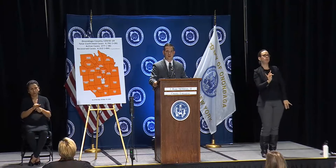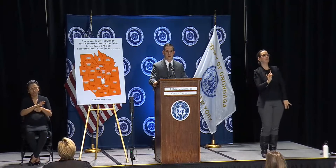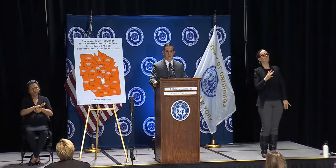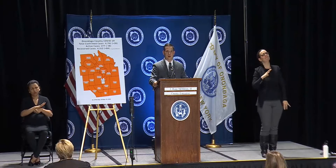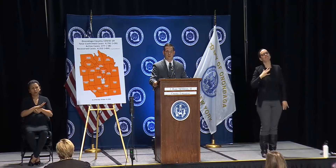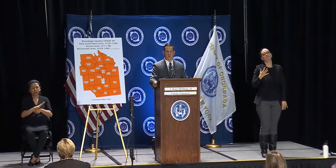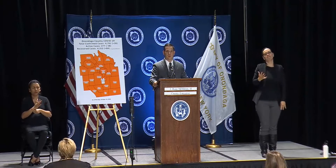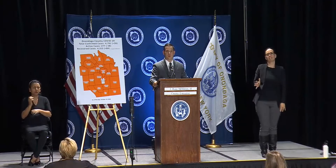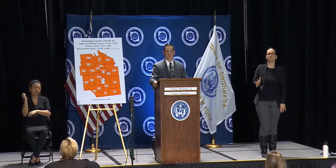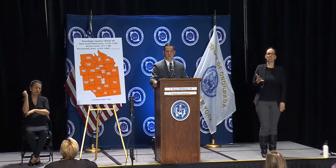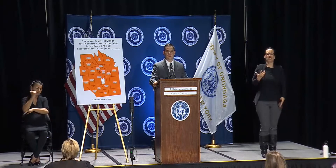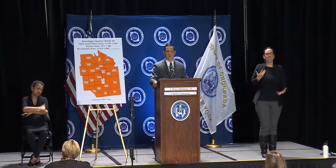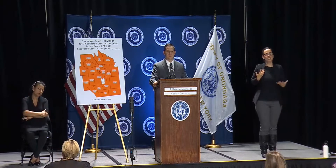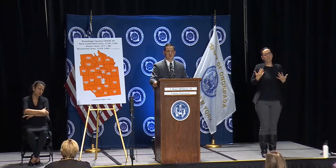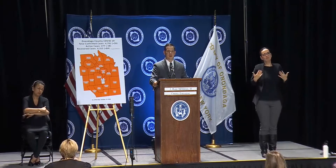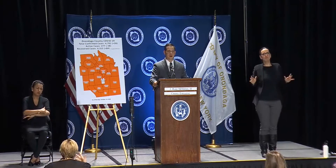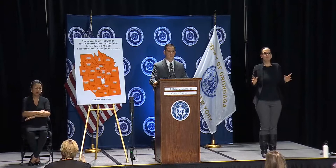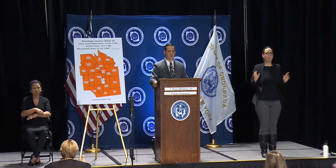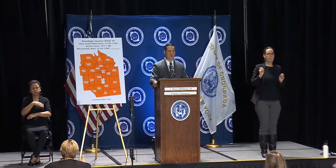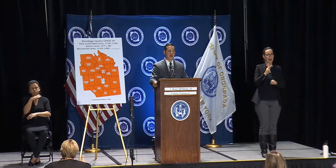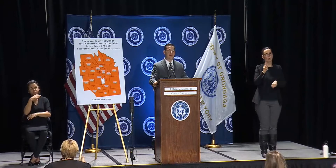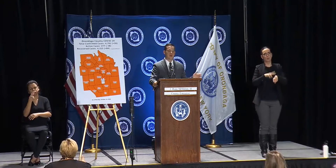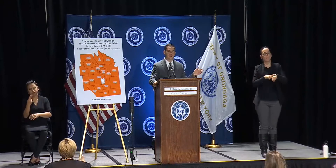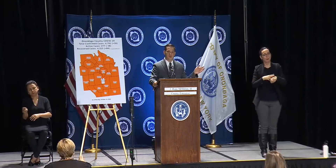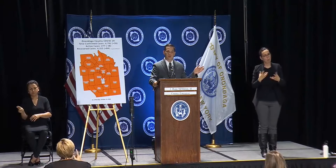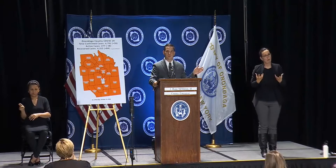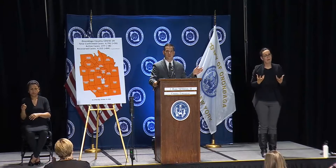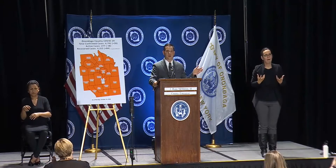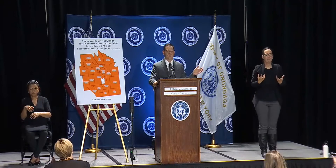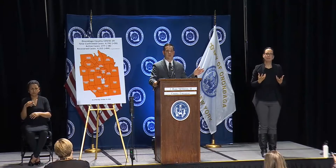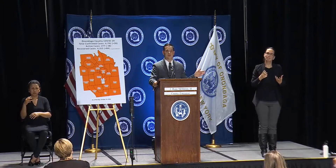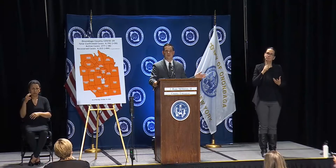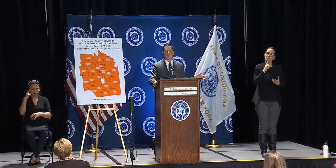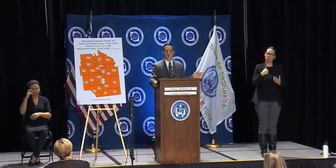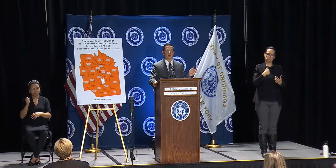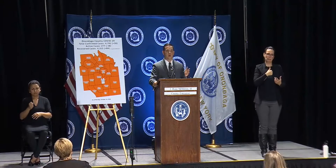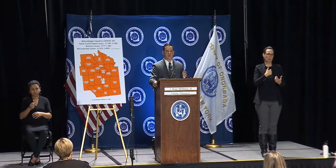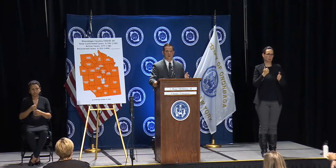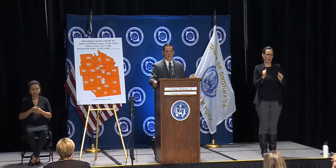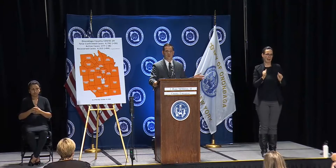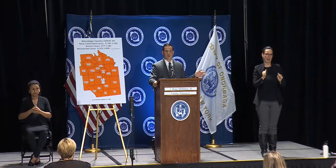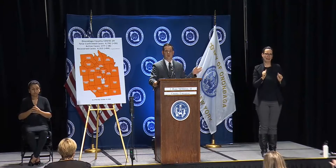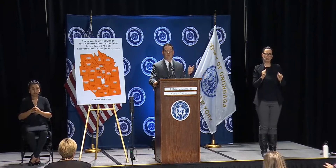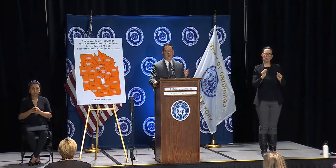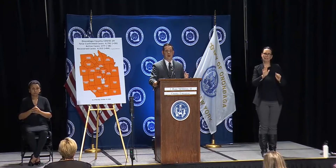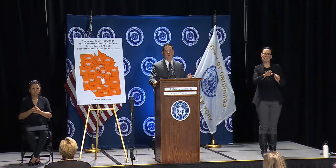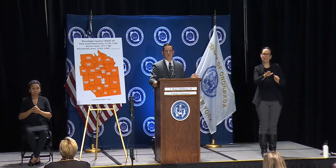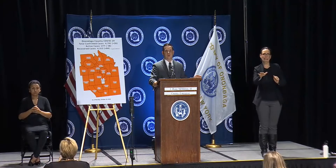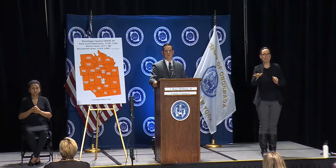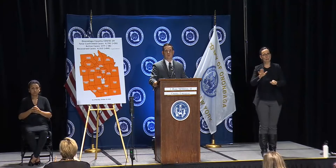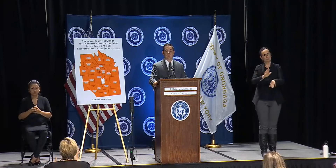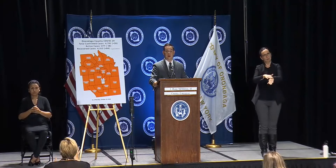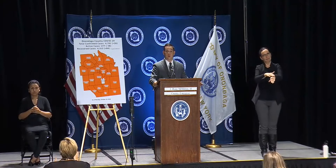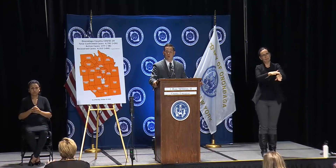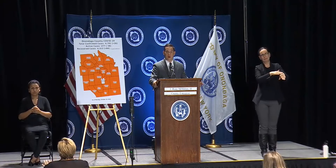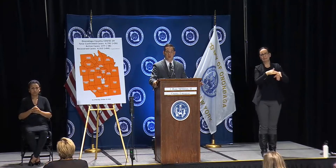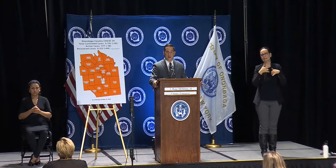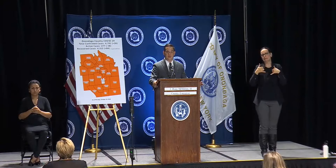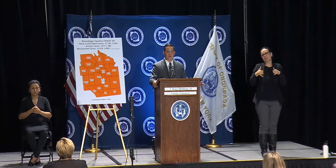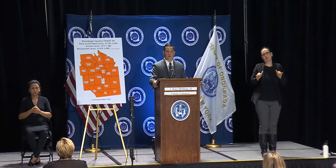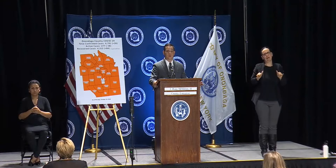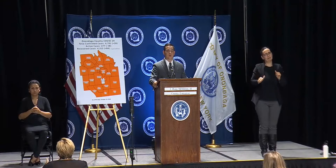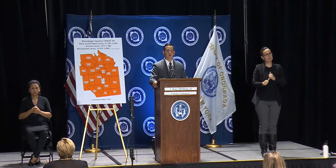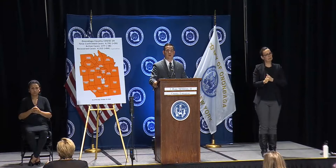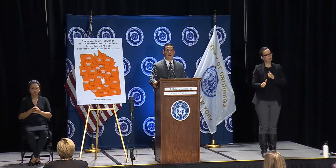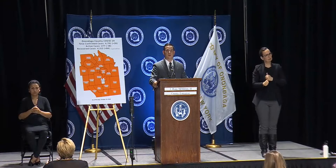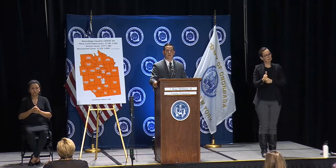and talking about what we're seeing. We had a cluster, so there's no way to, when you look at that, we had over 100